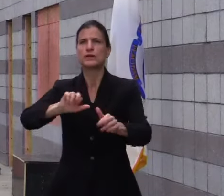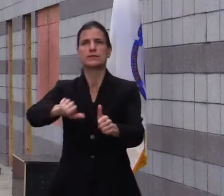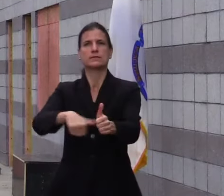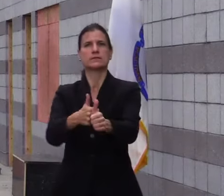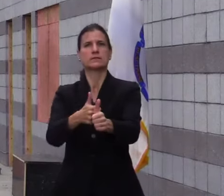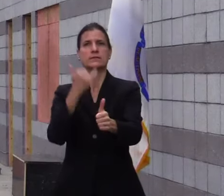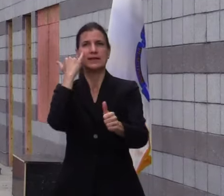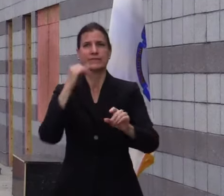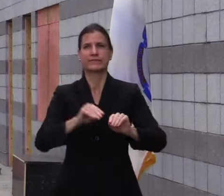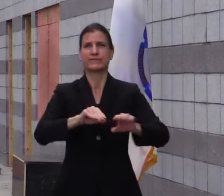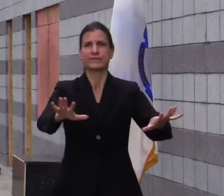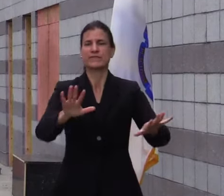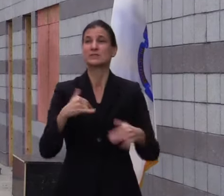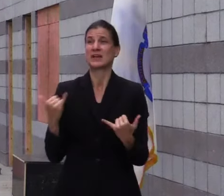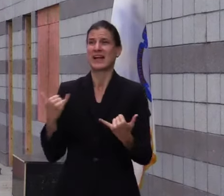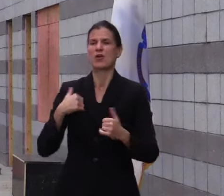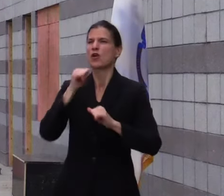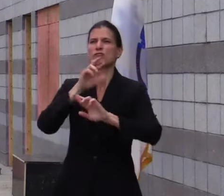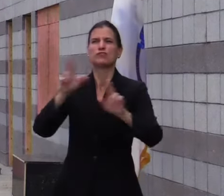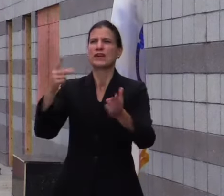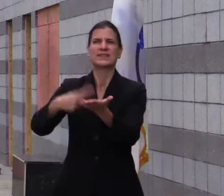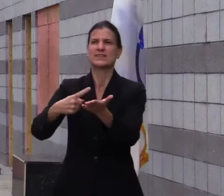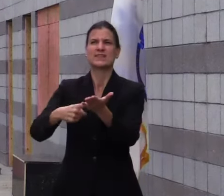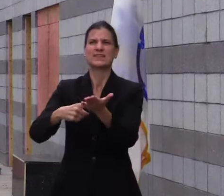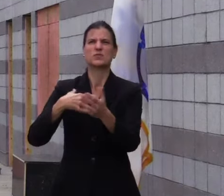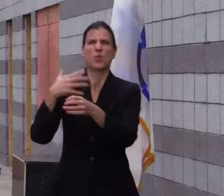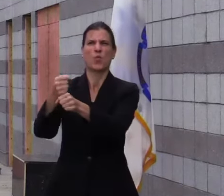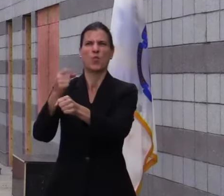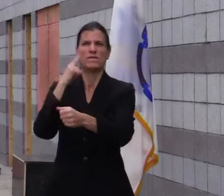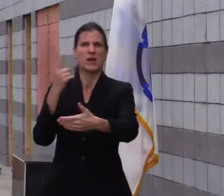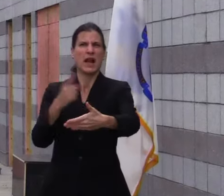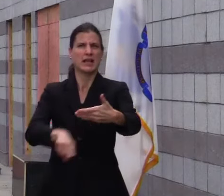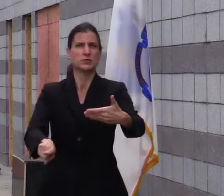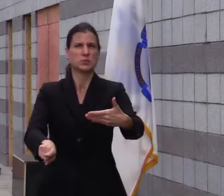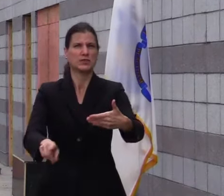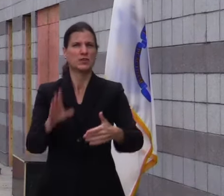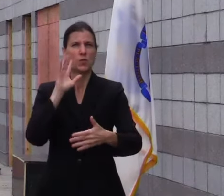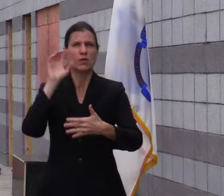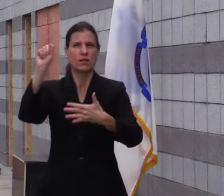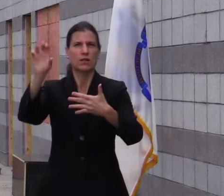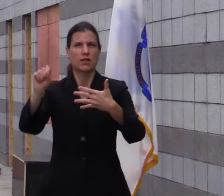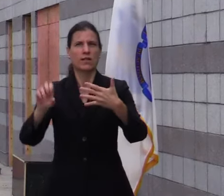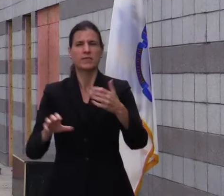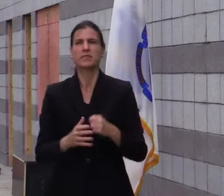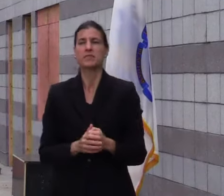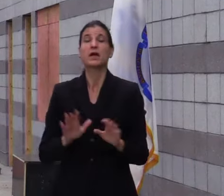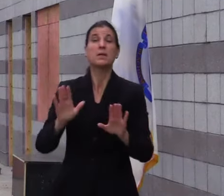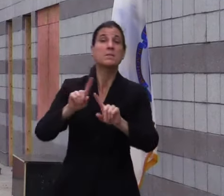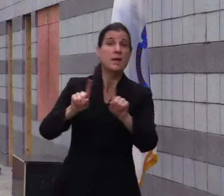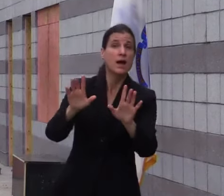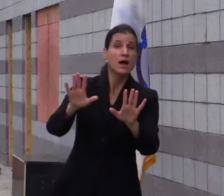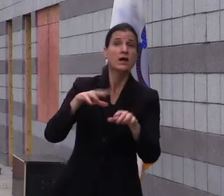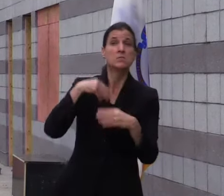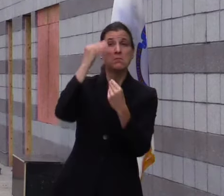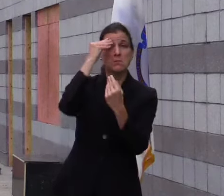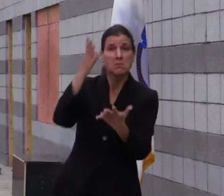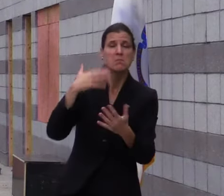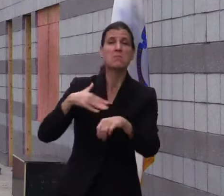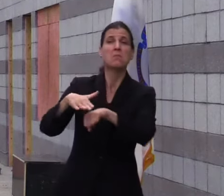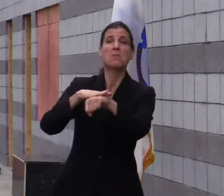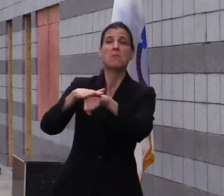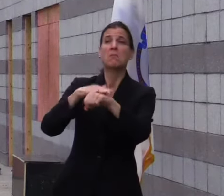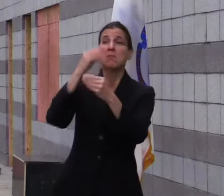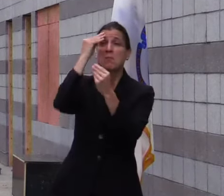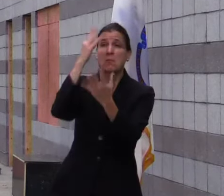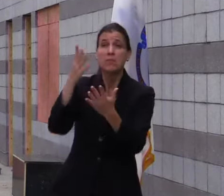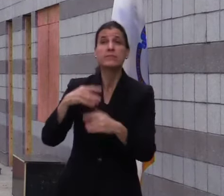far ahead of myself. I would just say that, generally speaking, one of the